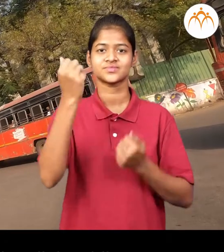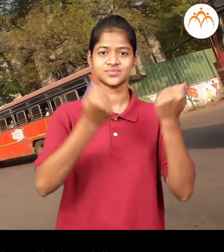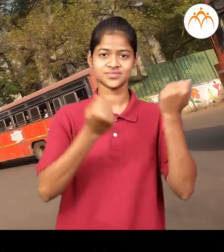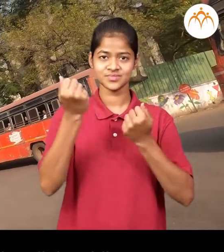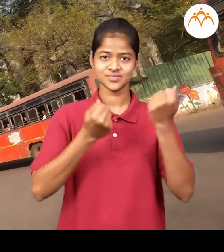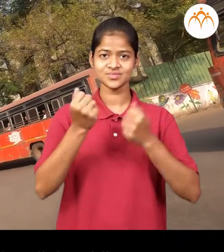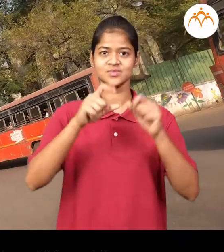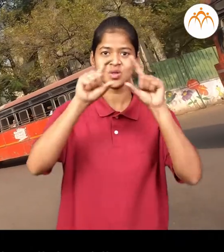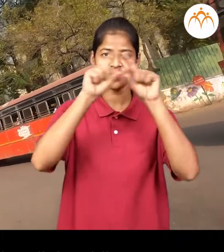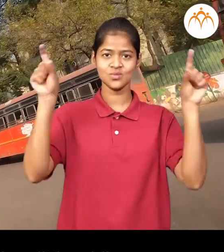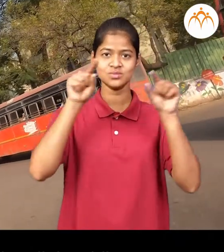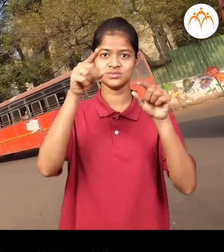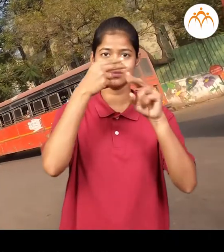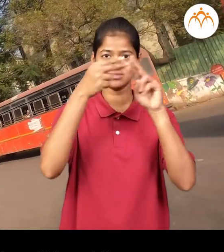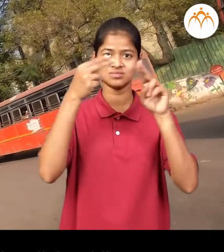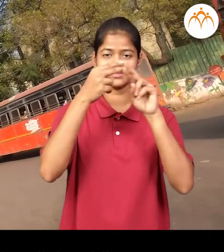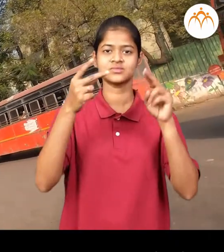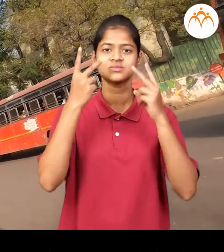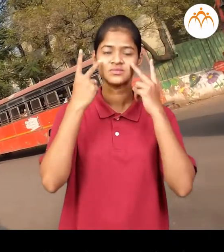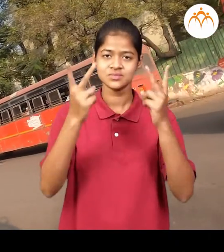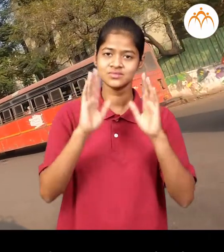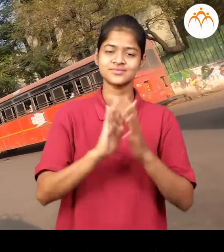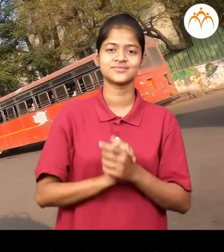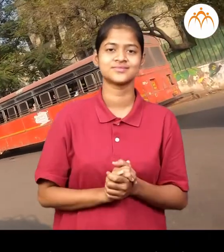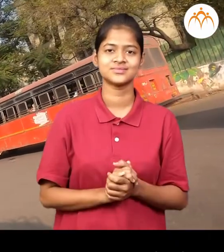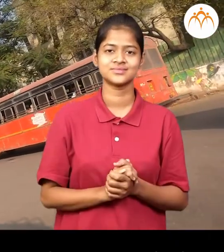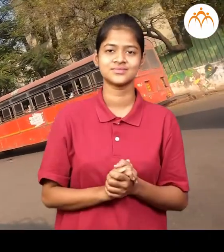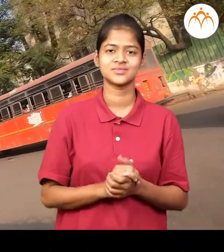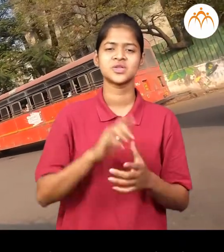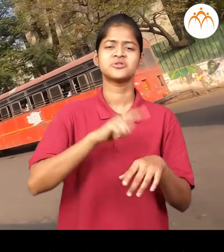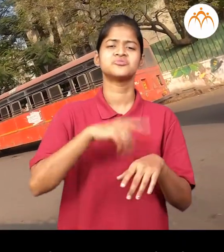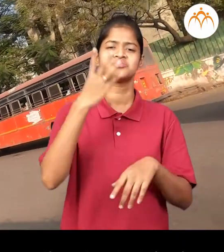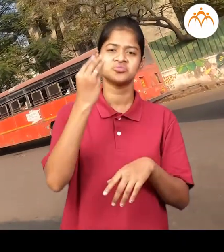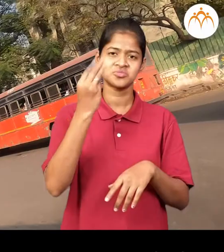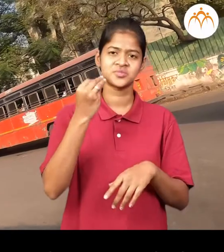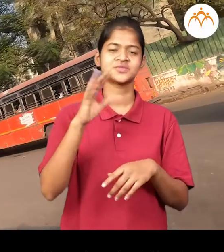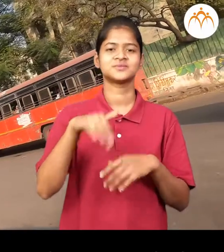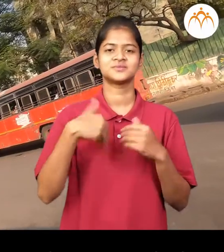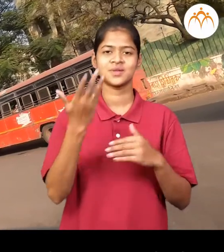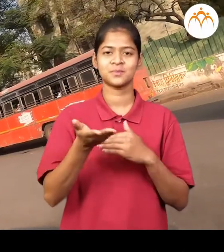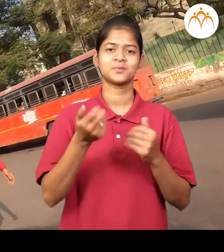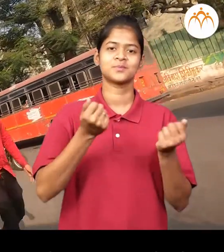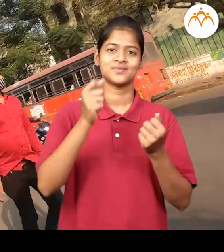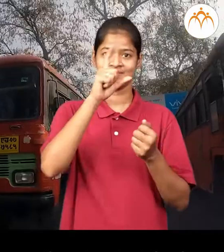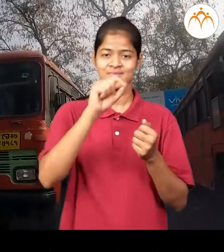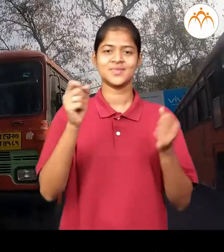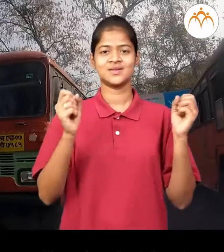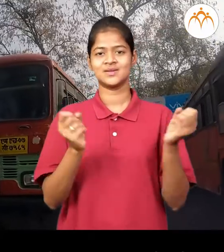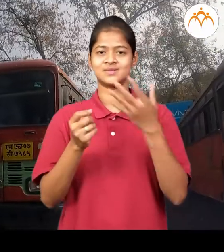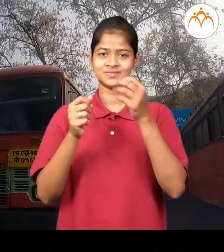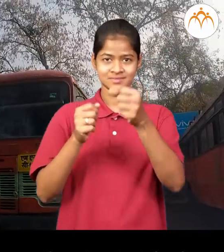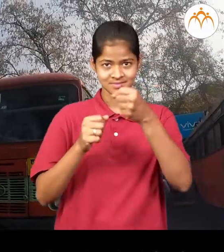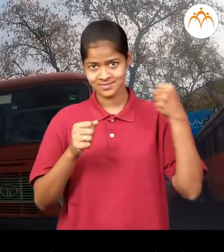arrived in a little while. He looked at his watch to see if it was